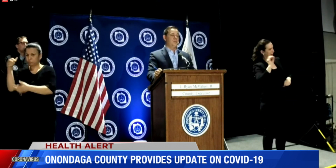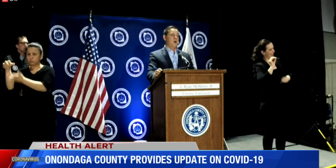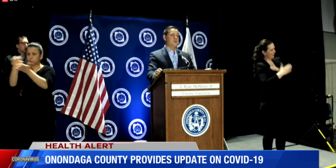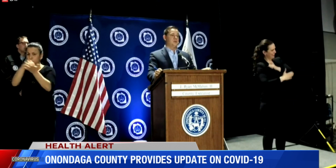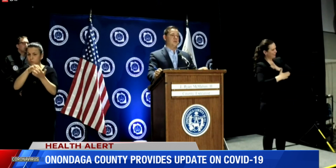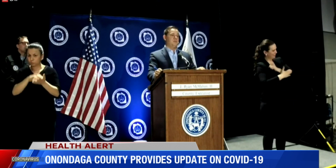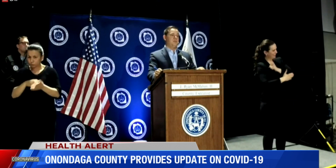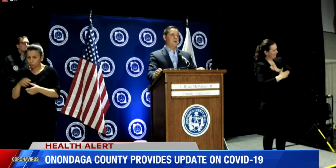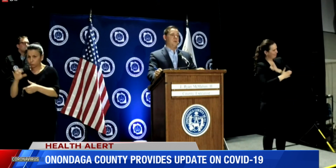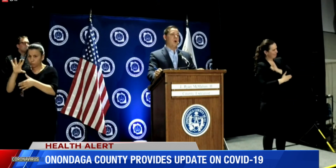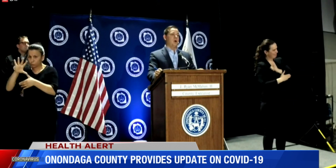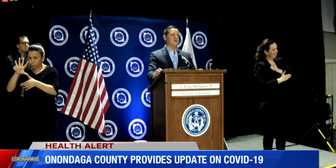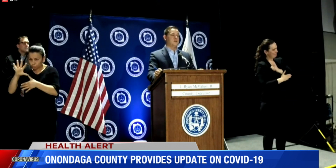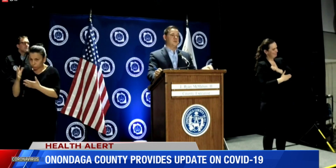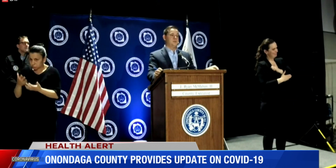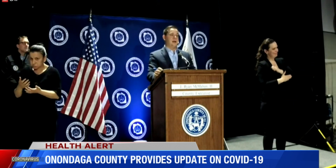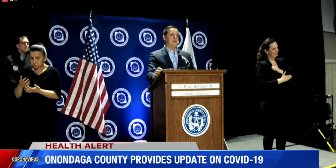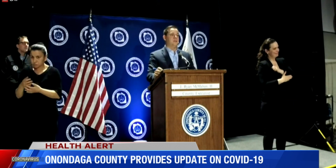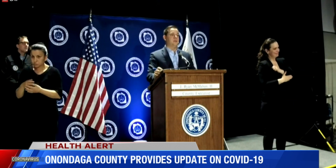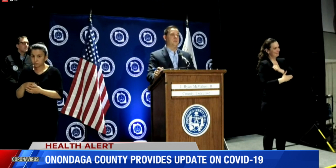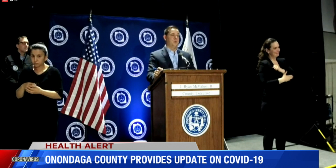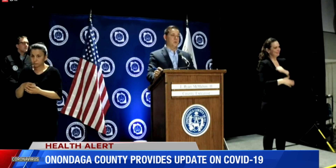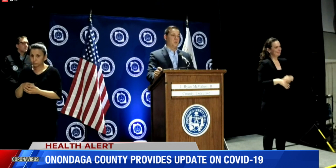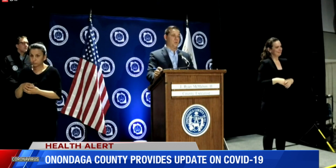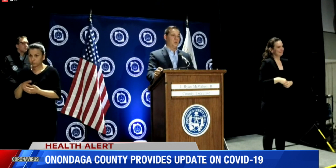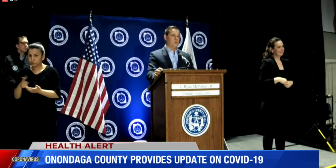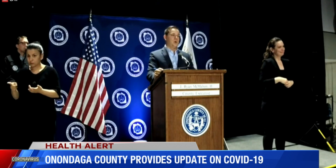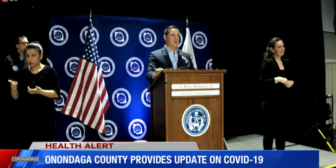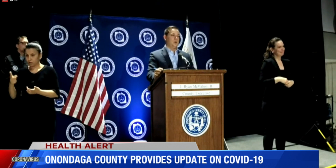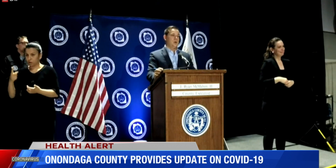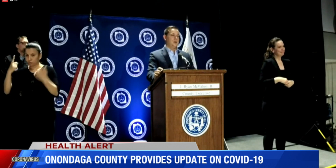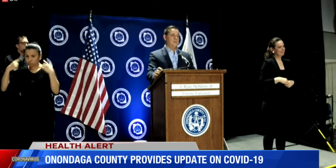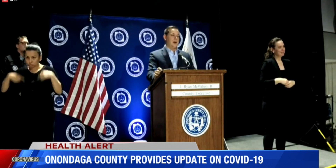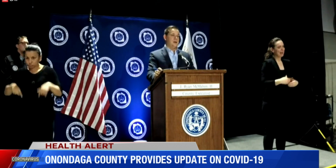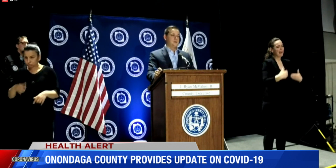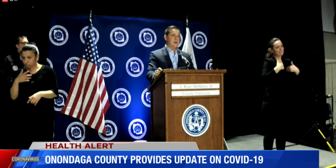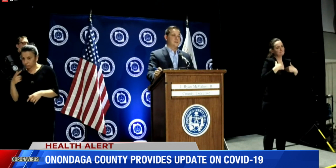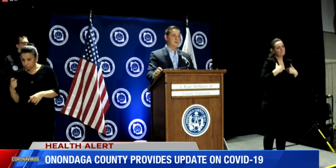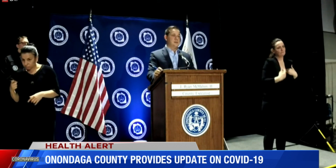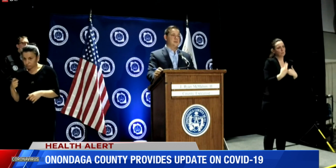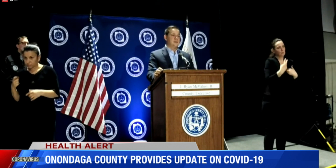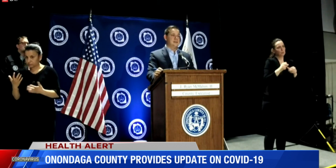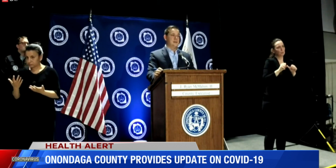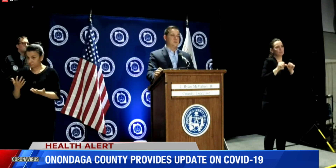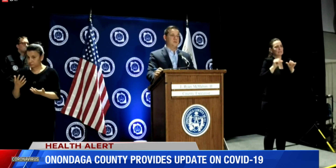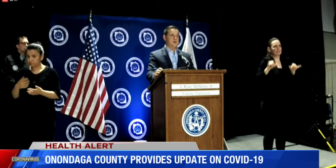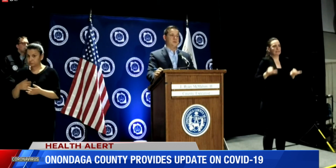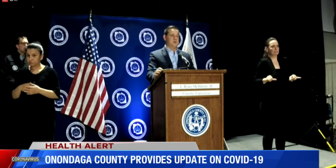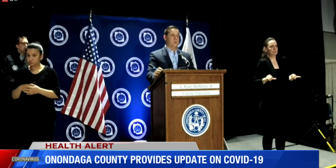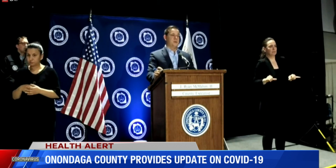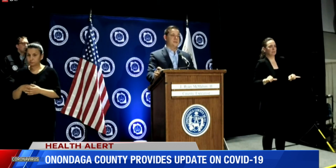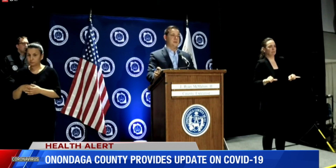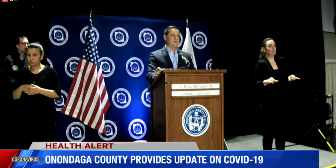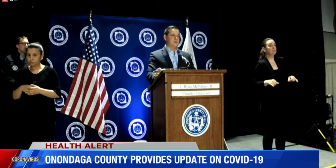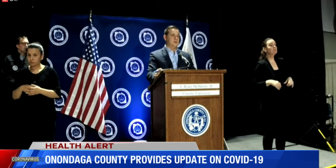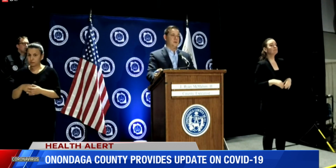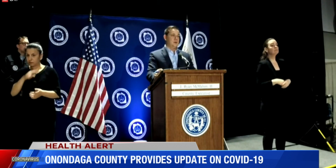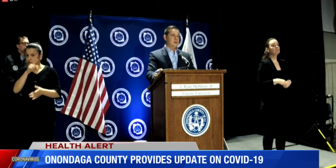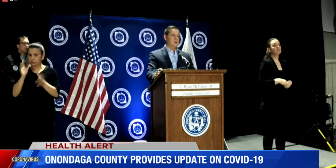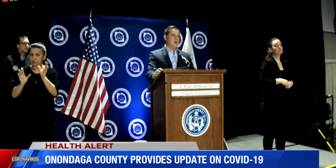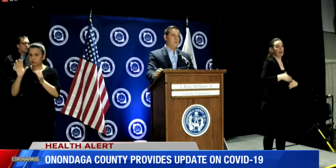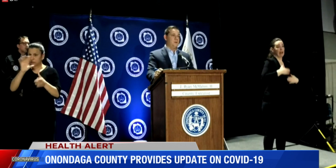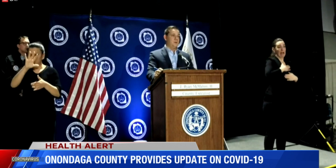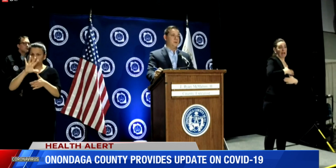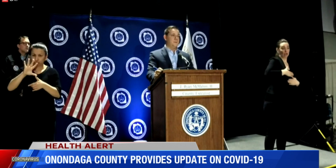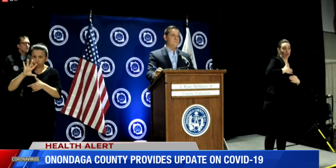two parts of a park system that a lot of people go through and go by. So that's the exemption falls under public safety and